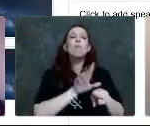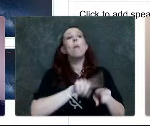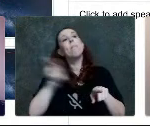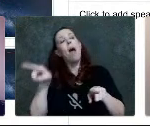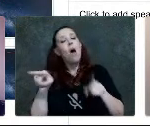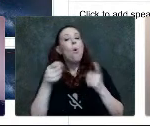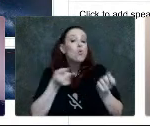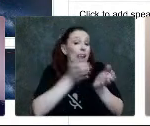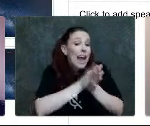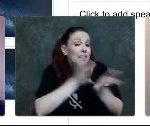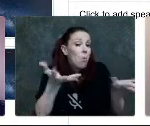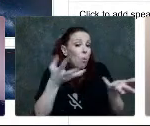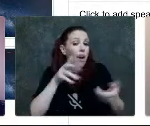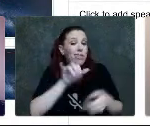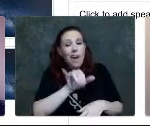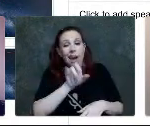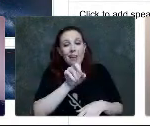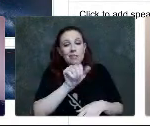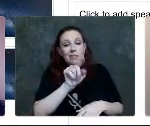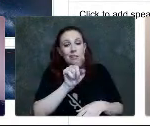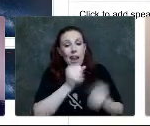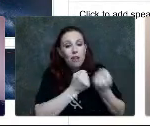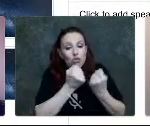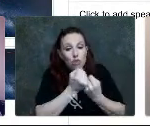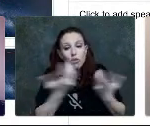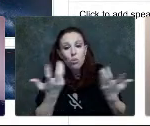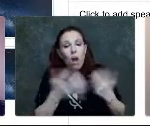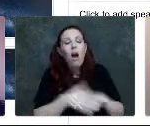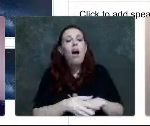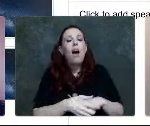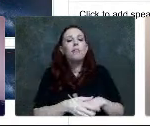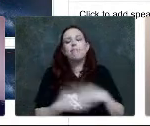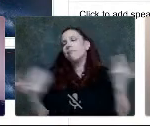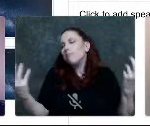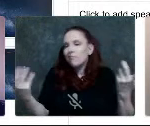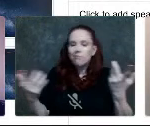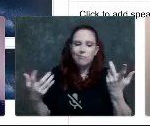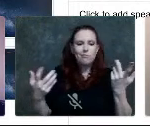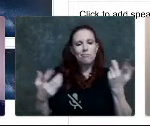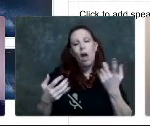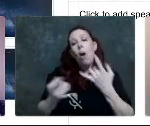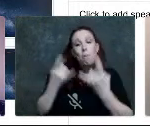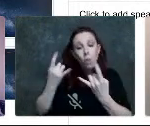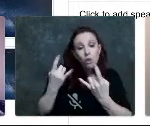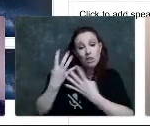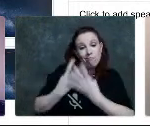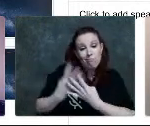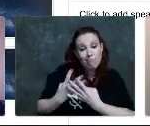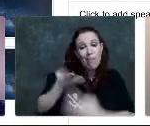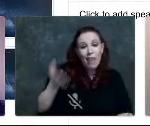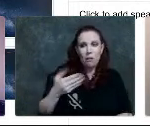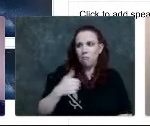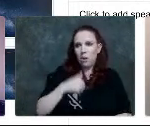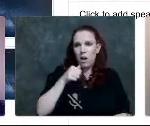them to explain what that data structure is or something. And definitely for interviews where they're asking, like, bullshit detectors are a thing. Sorry if I don't know if